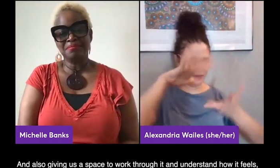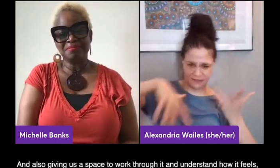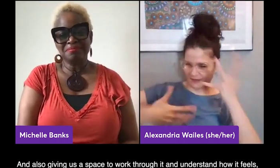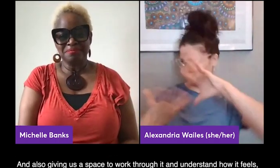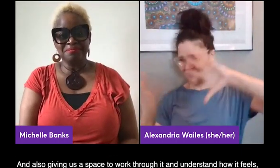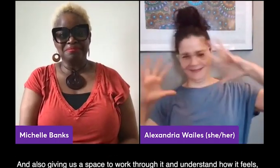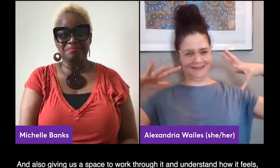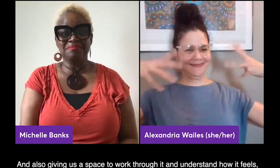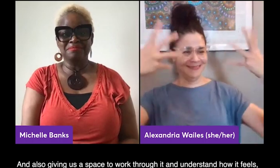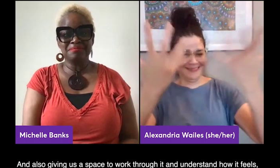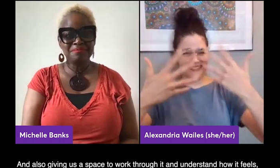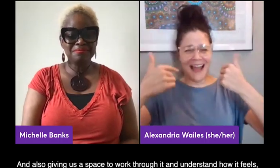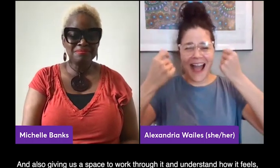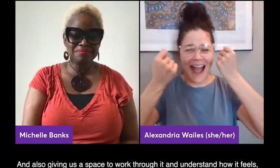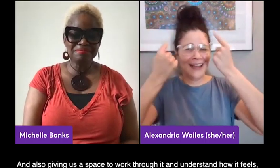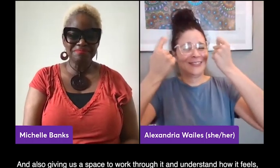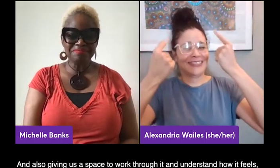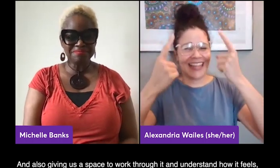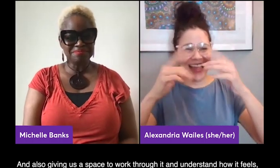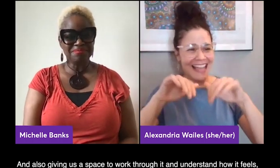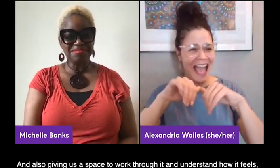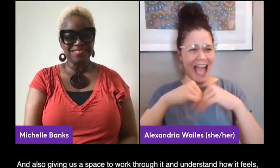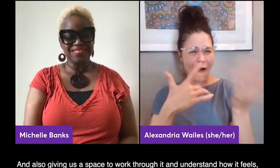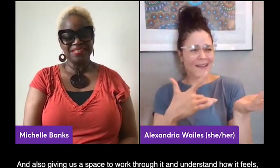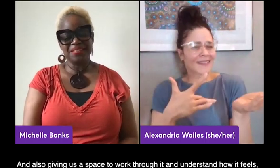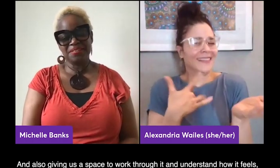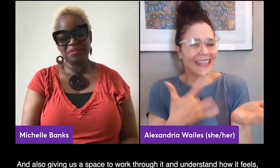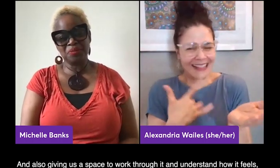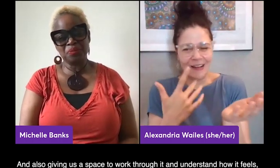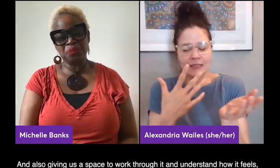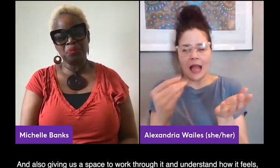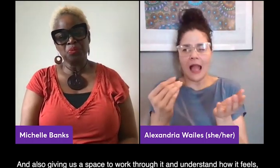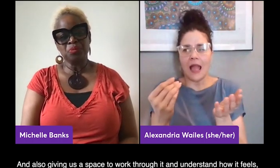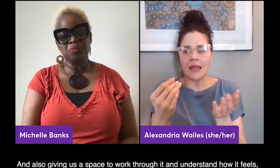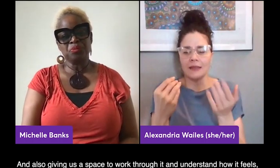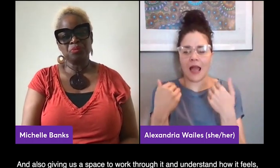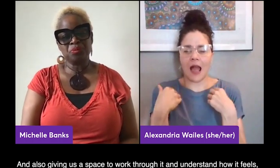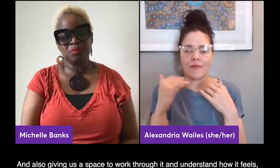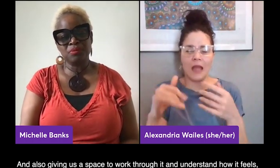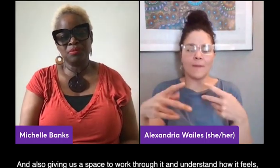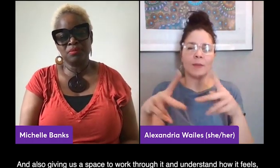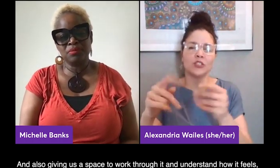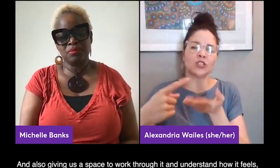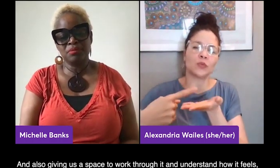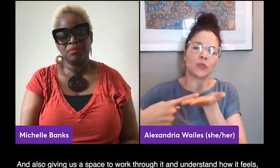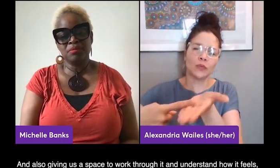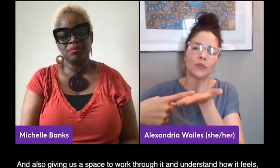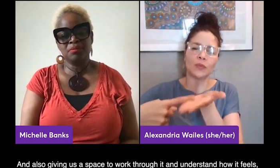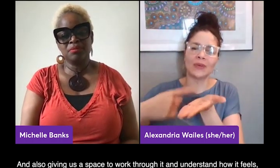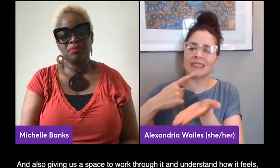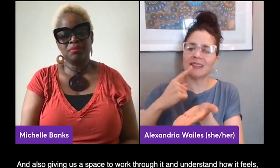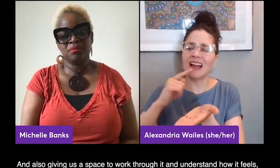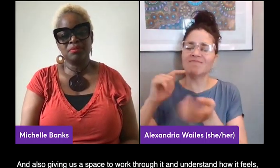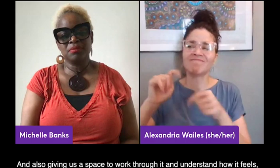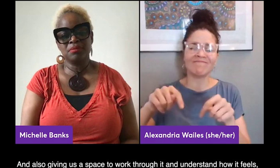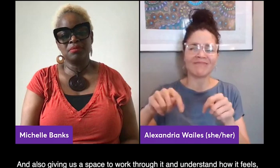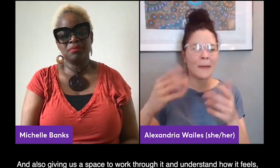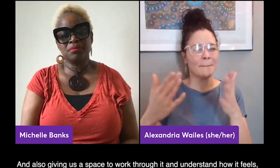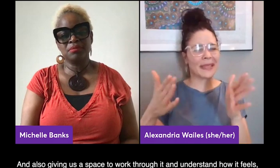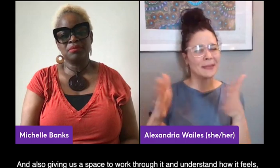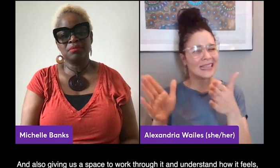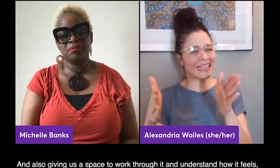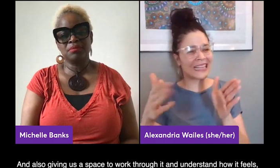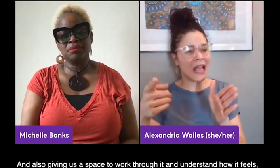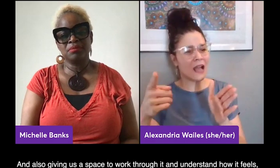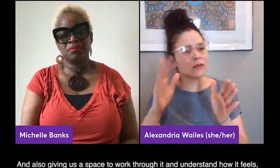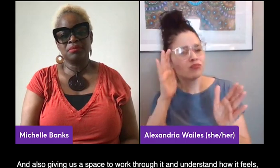And also giving us a space to work through it and understand how it feels, and have the permission to have a conversation and say, maybe we